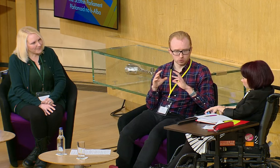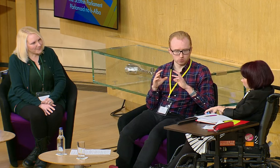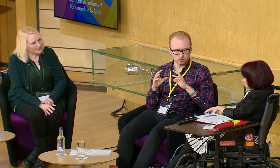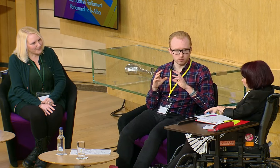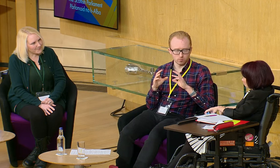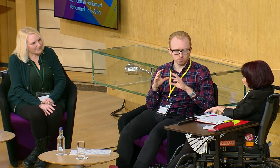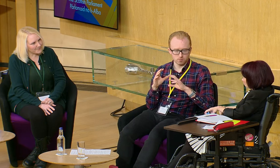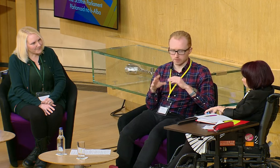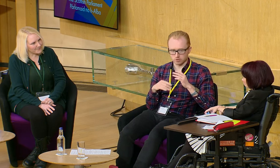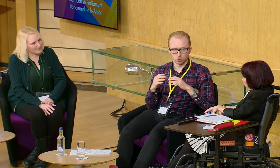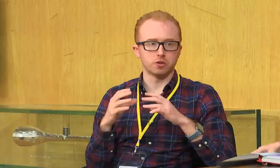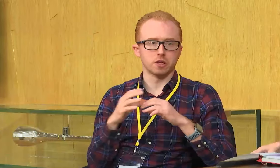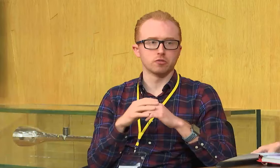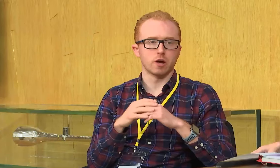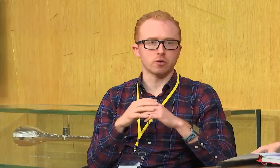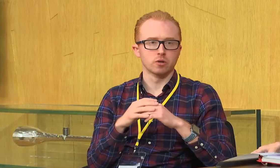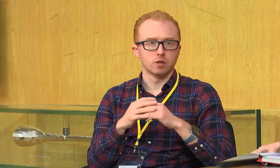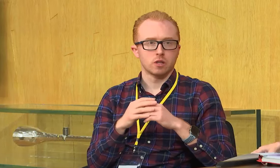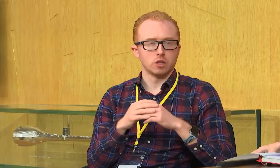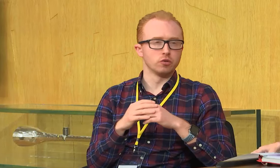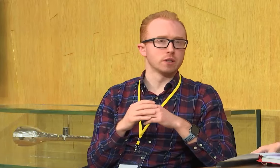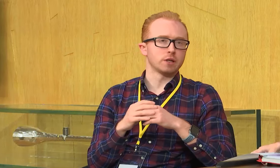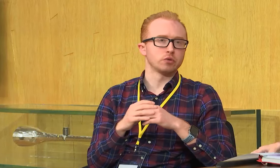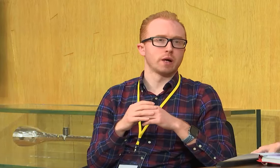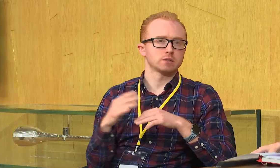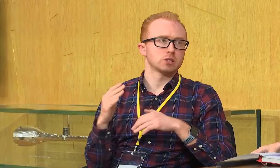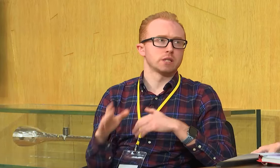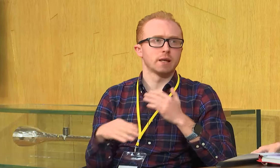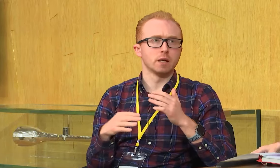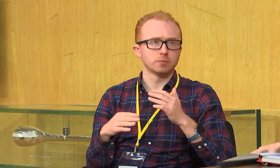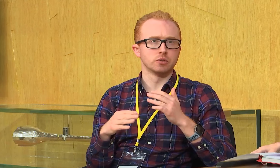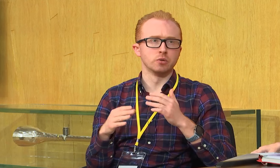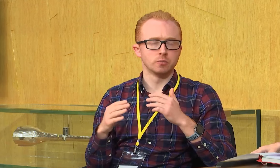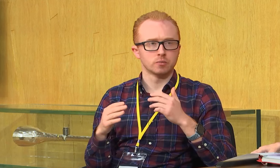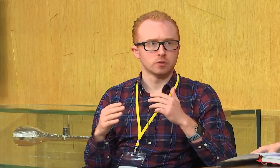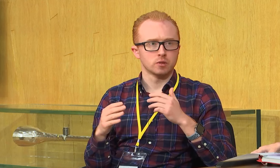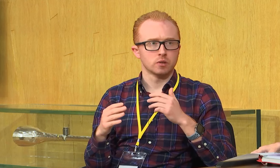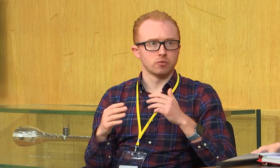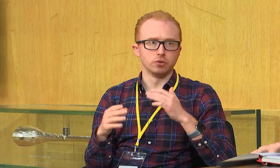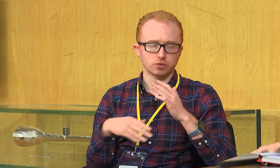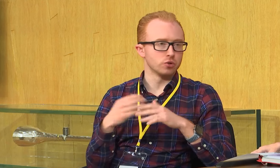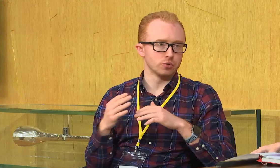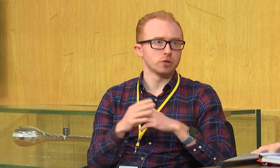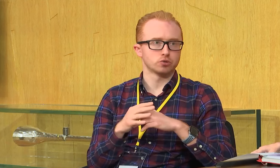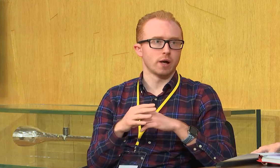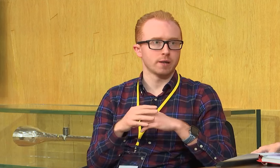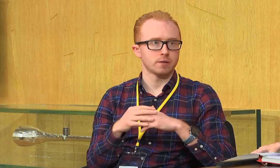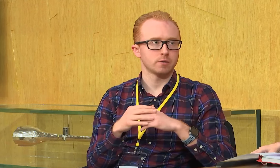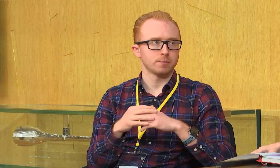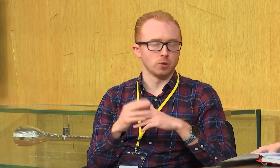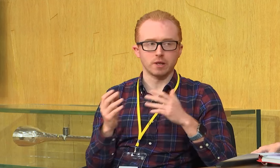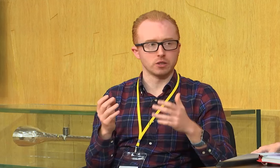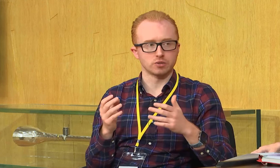it's the whole, it's this whole thing of how you feel like if you actually stand up to those who, you know, try